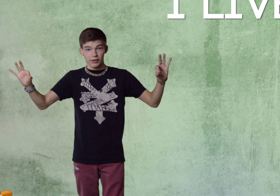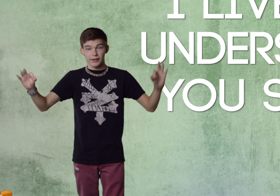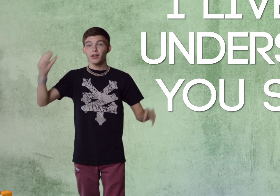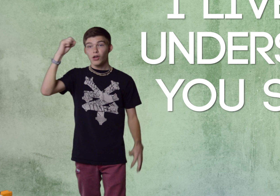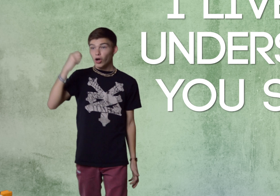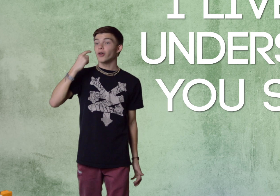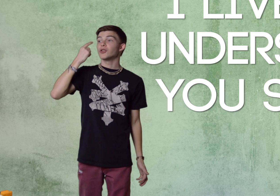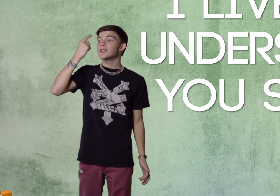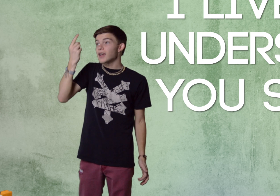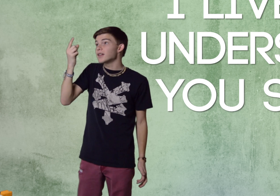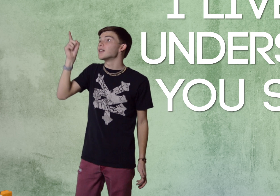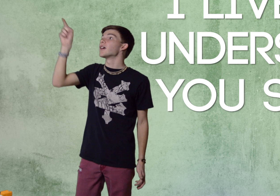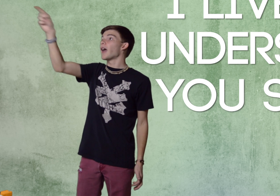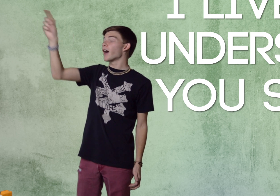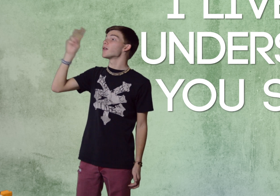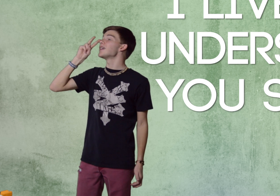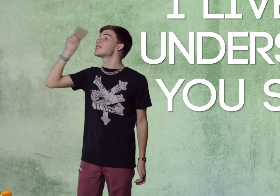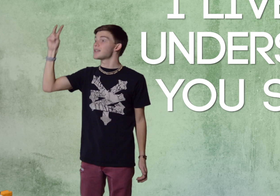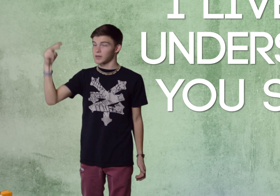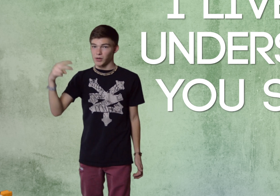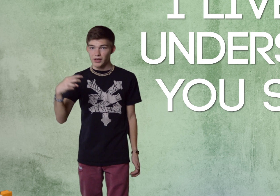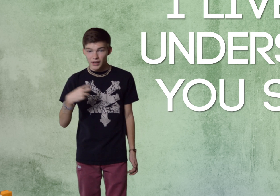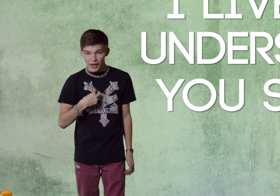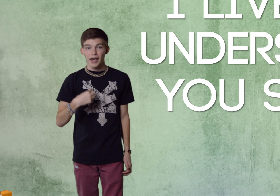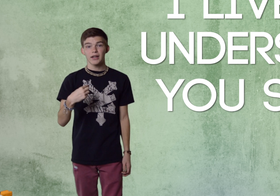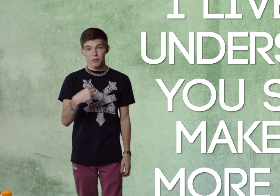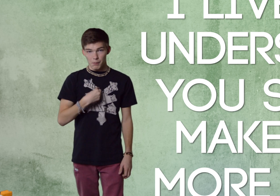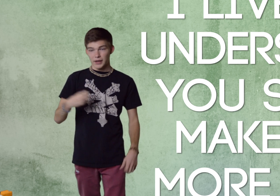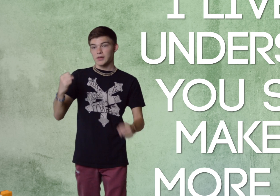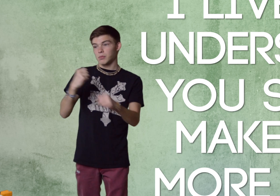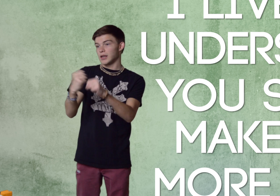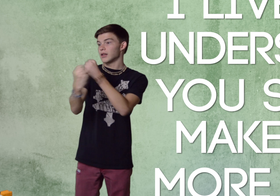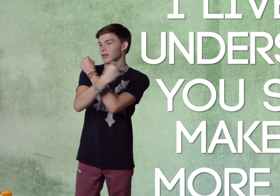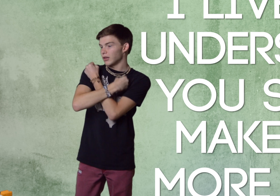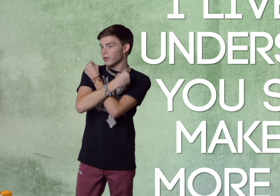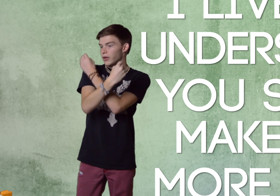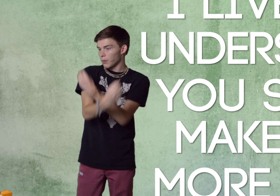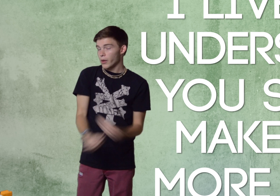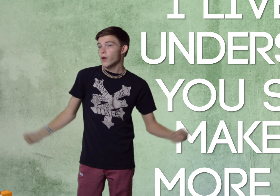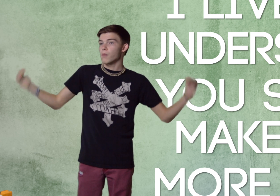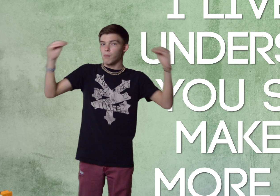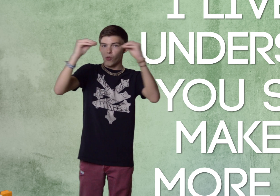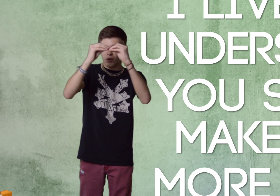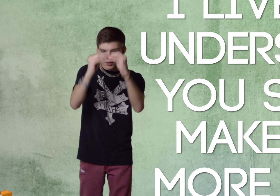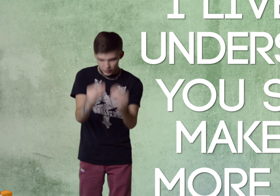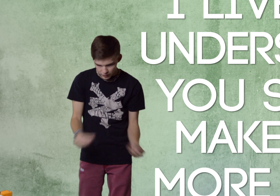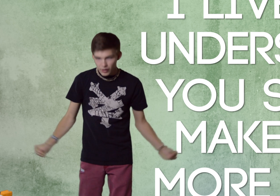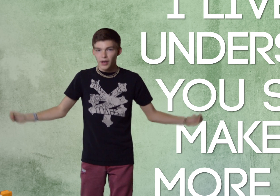freely, understanding how he sees me, and it makes me love him more